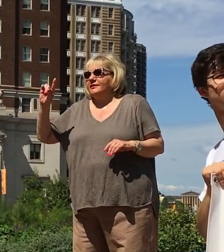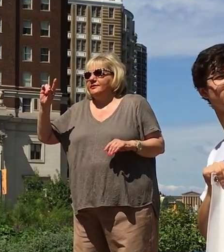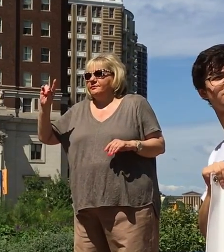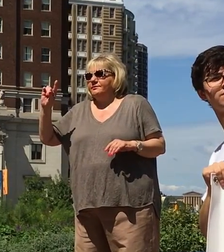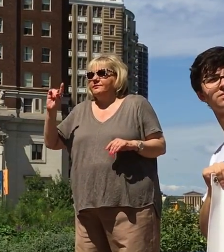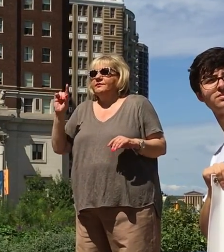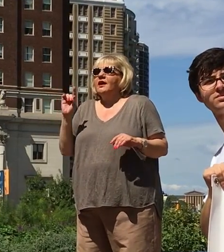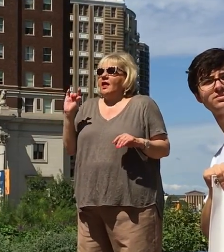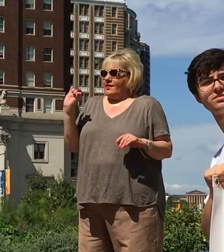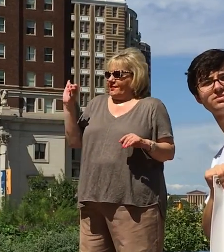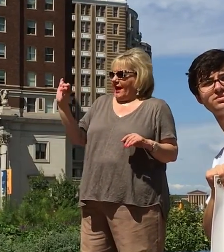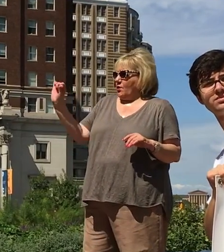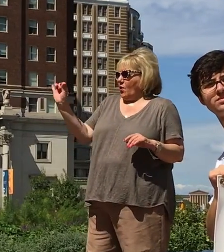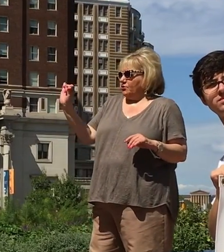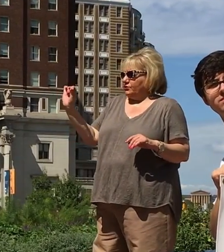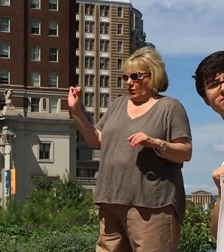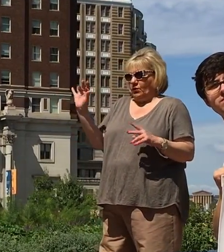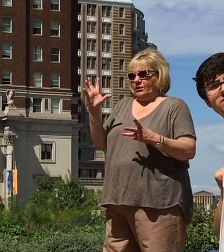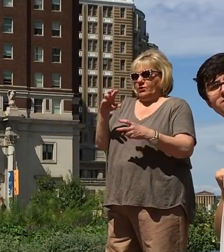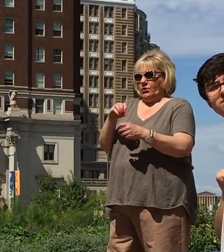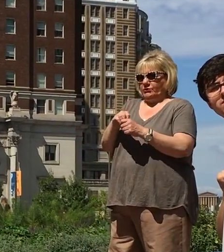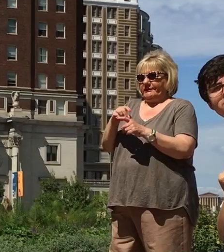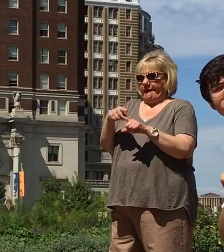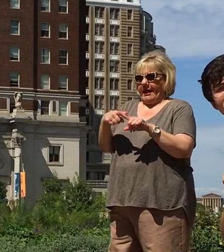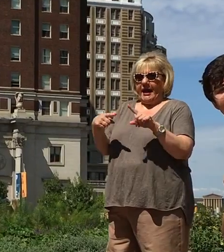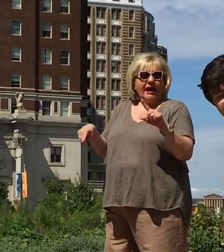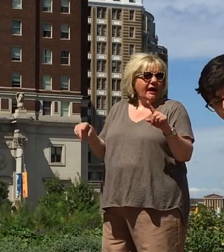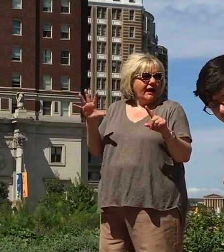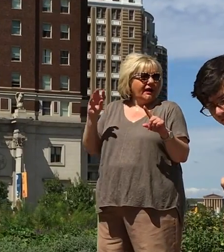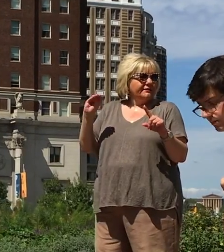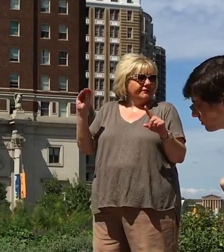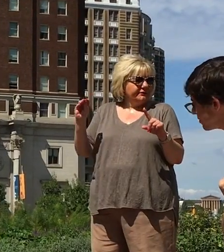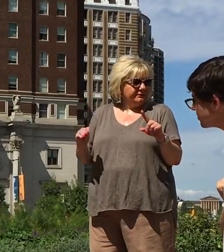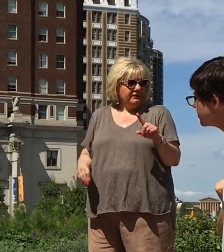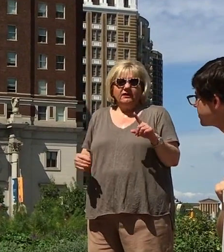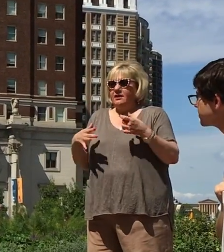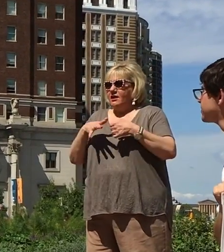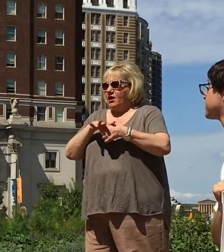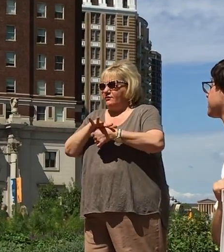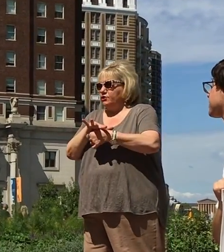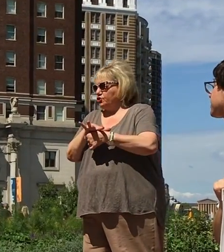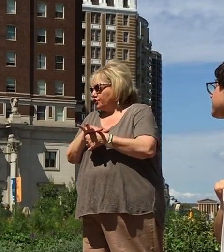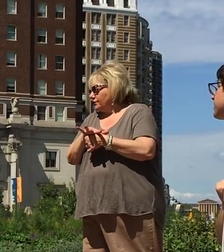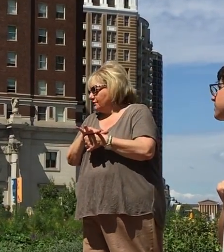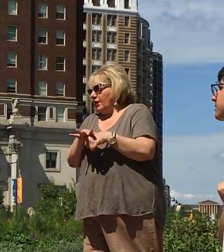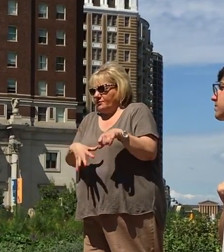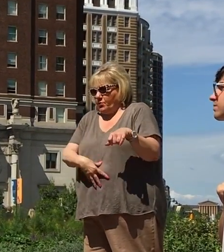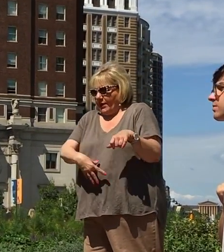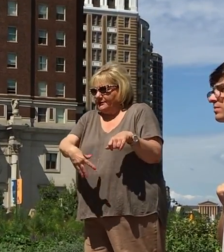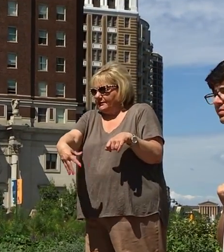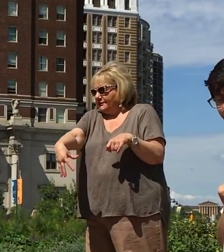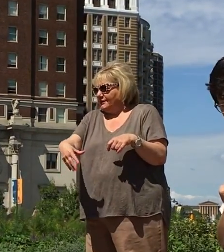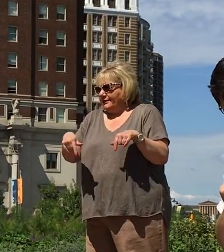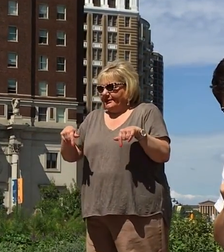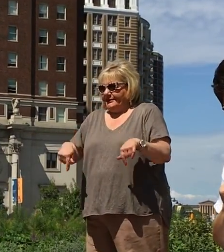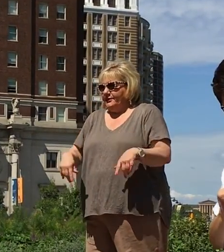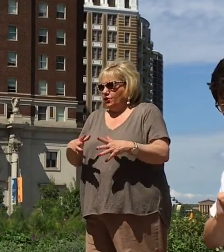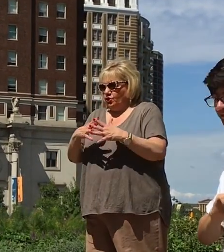for example, accounts for half of the coverage of pregnancies in the United